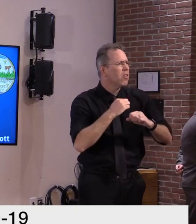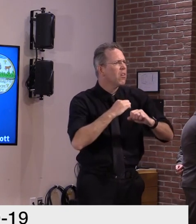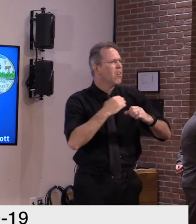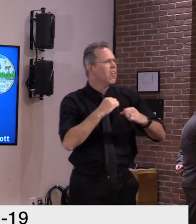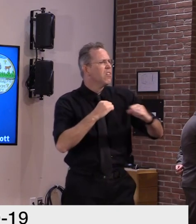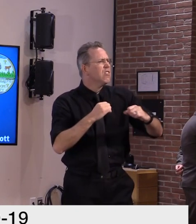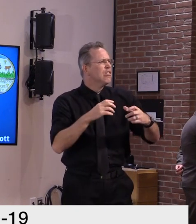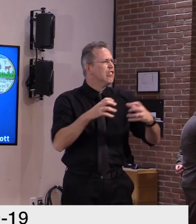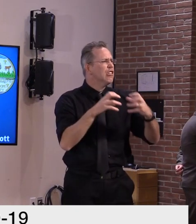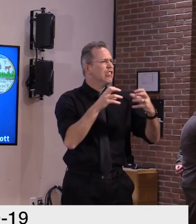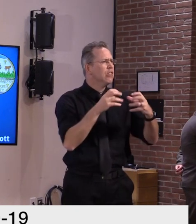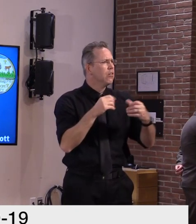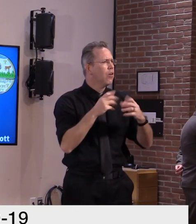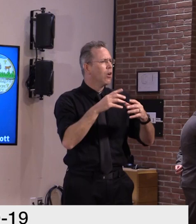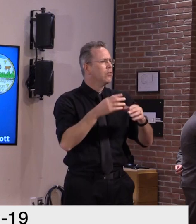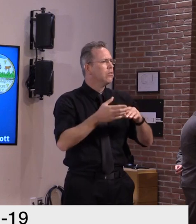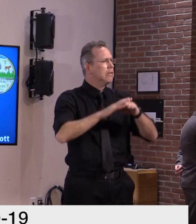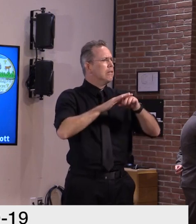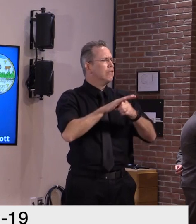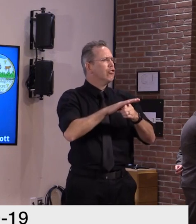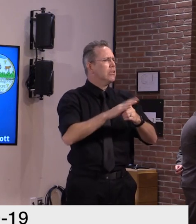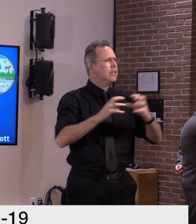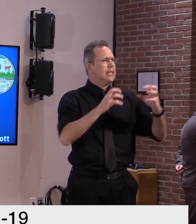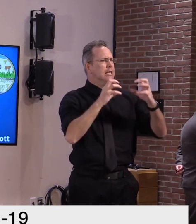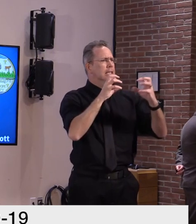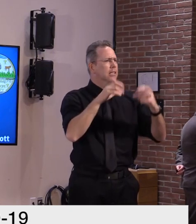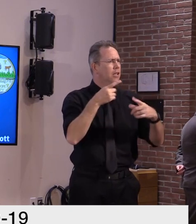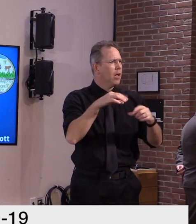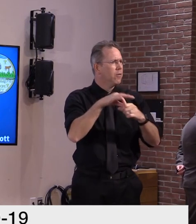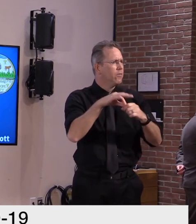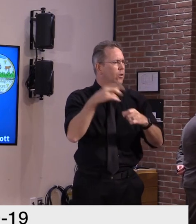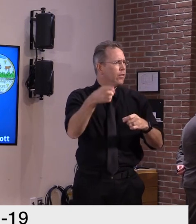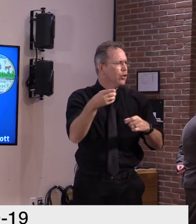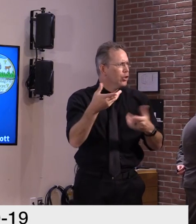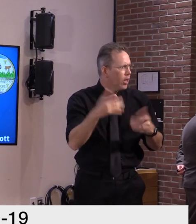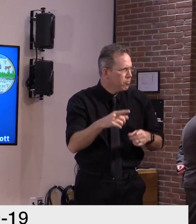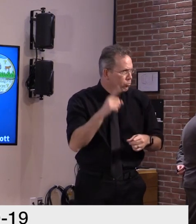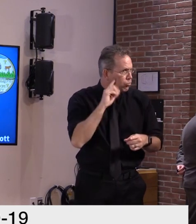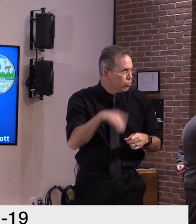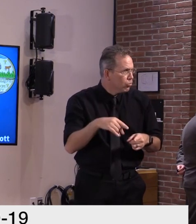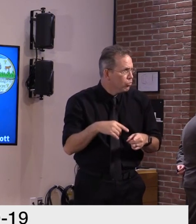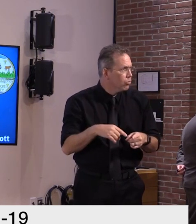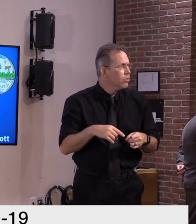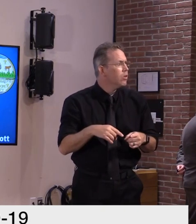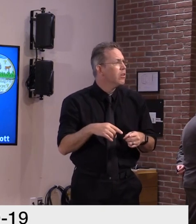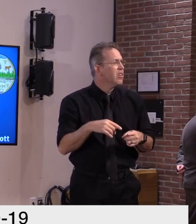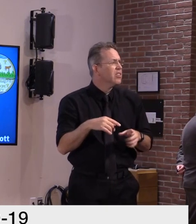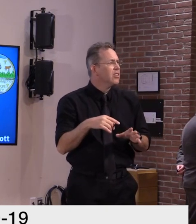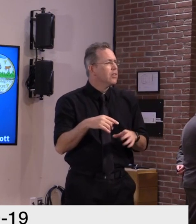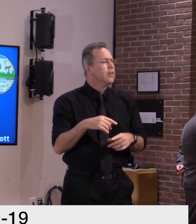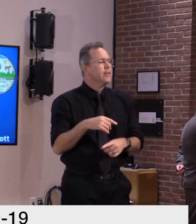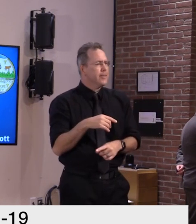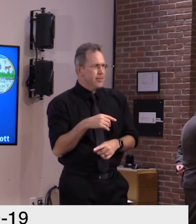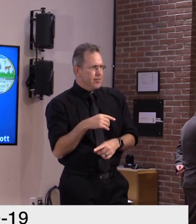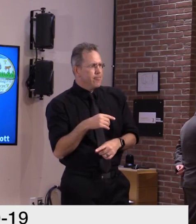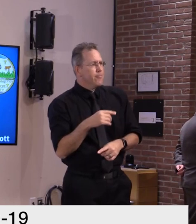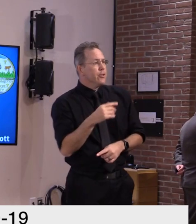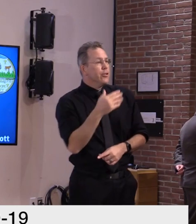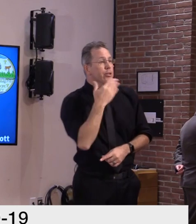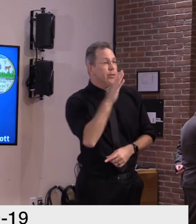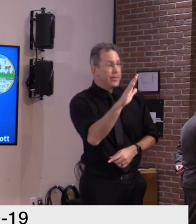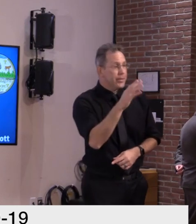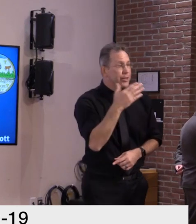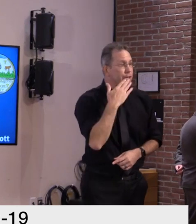Good afternoon. Thanks for the question. So far, knock on wood, all has been well as we anticipate here in